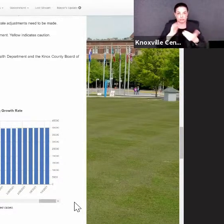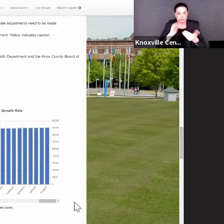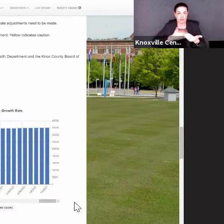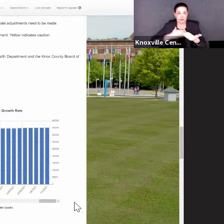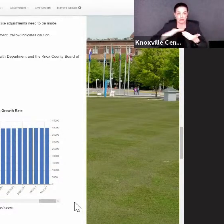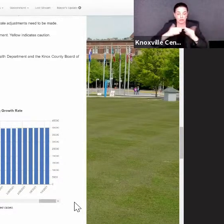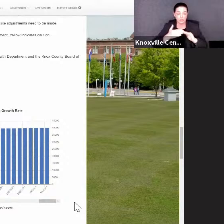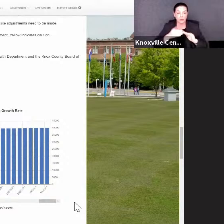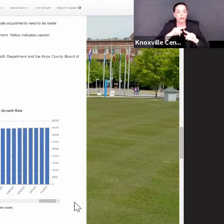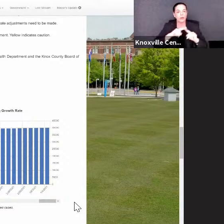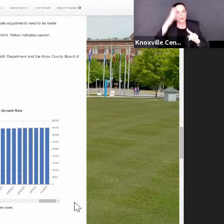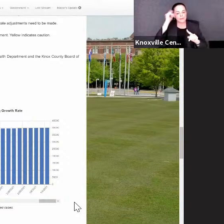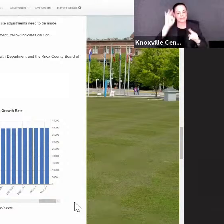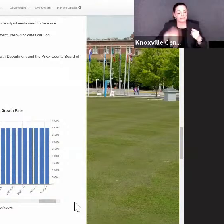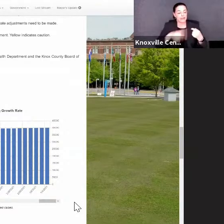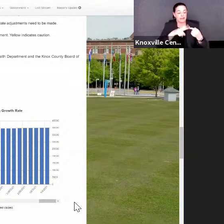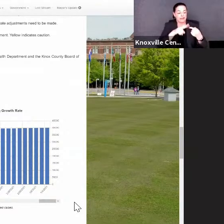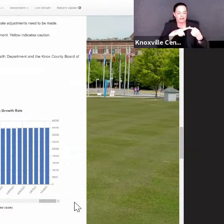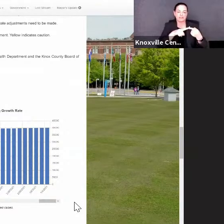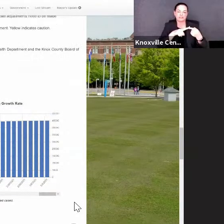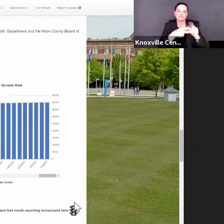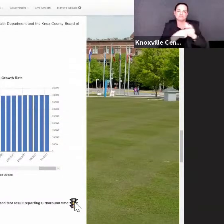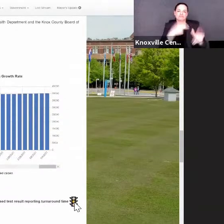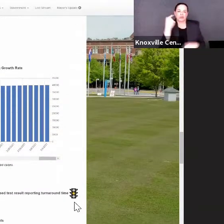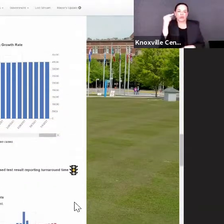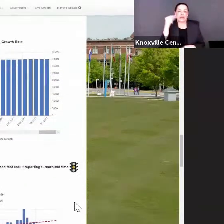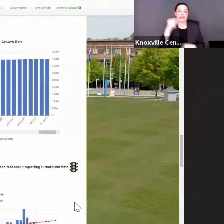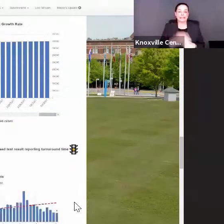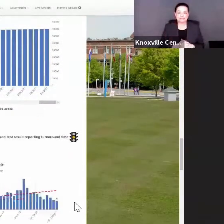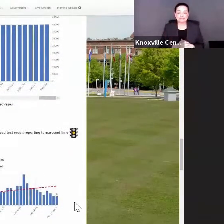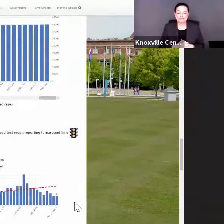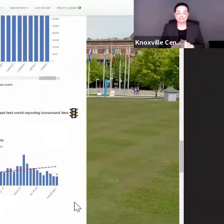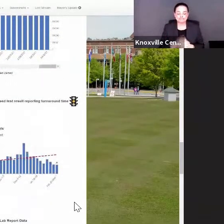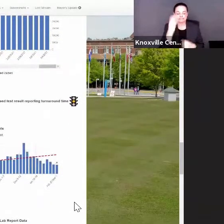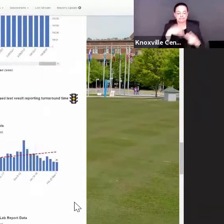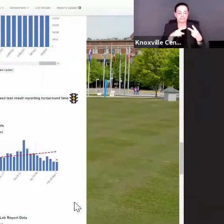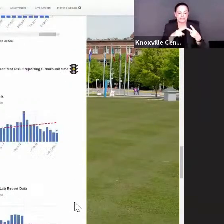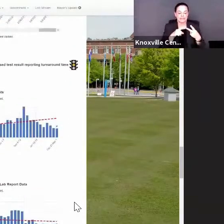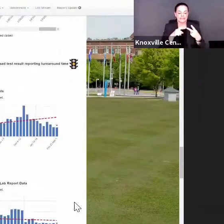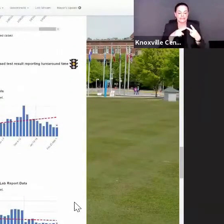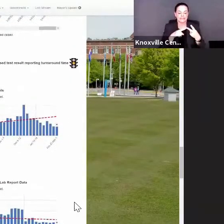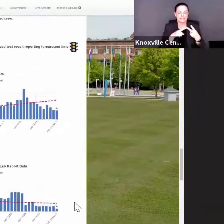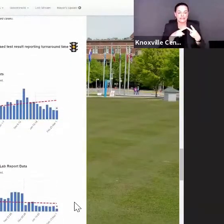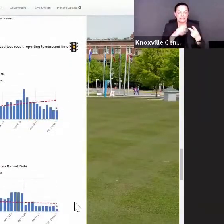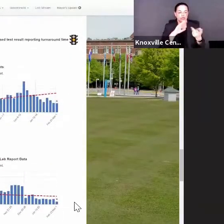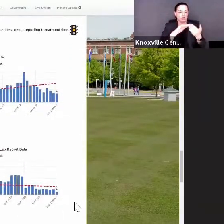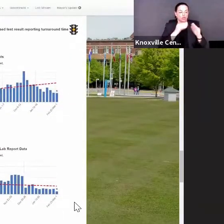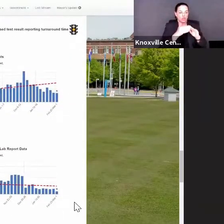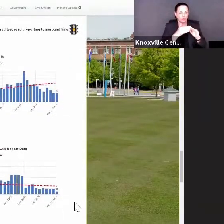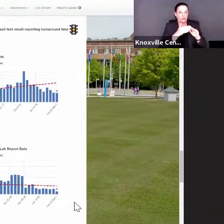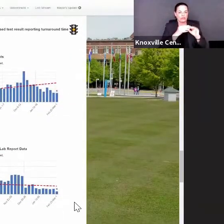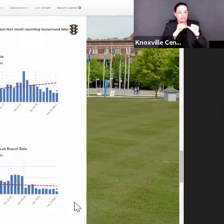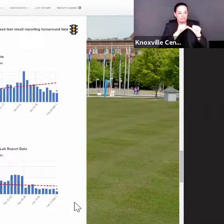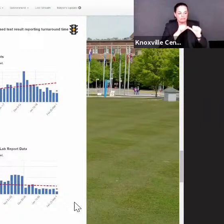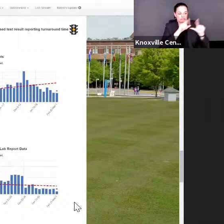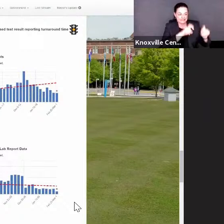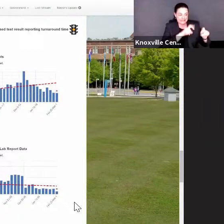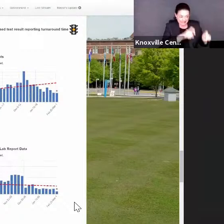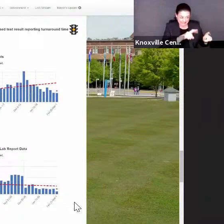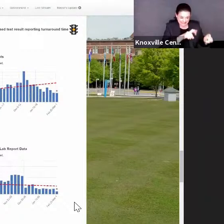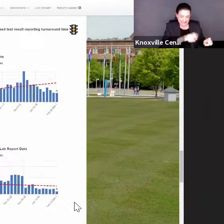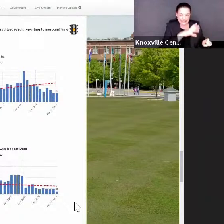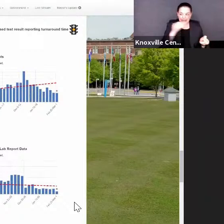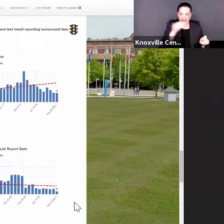these factors, though, we are representing this benchmark as green. Our second benchmark, community-wide sustained and increased